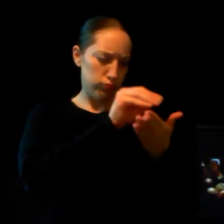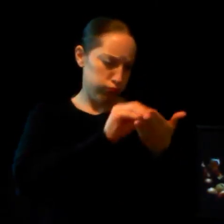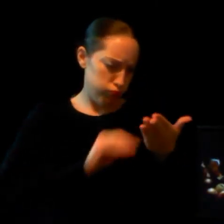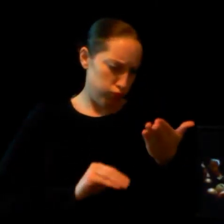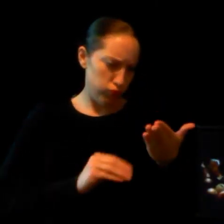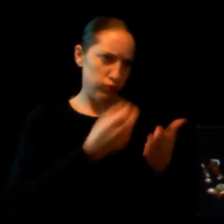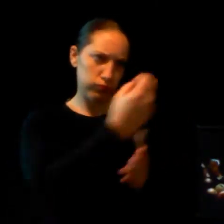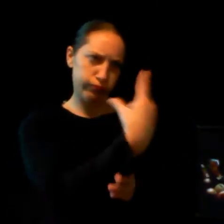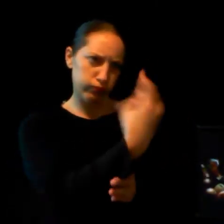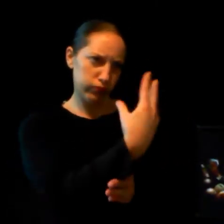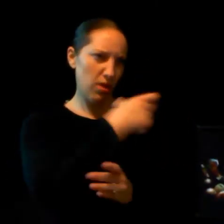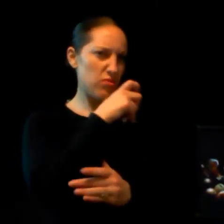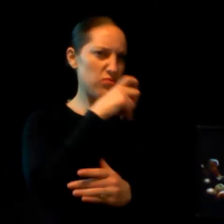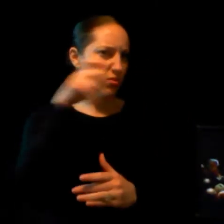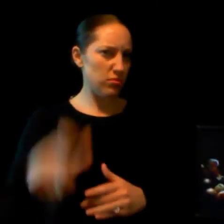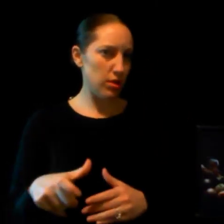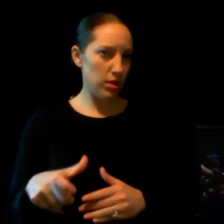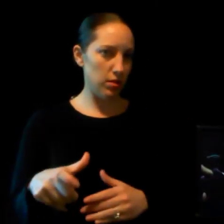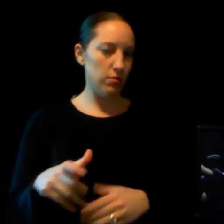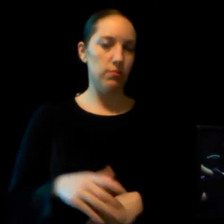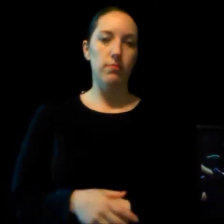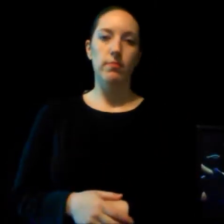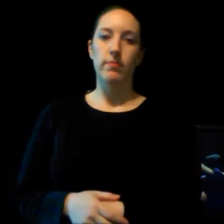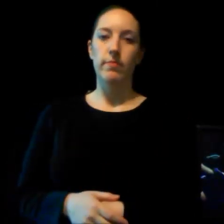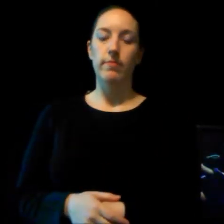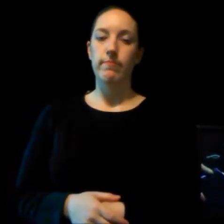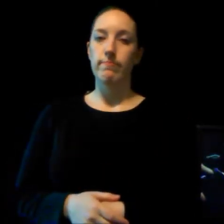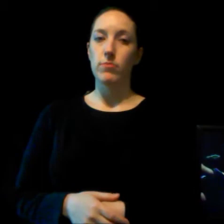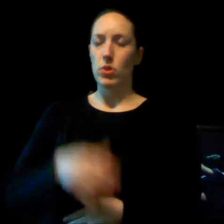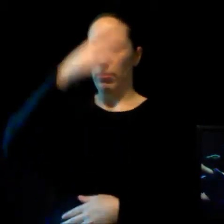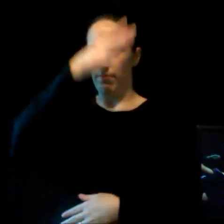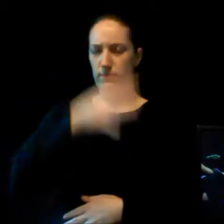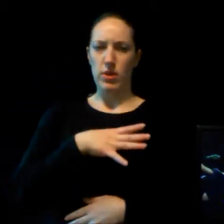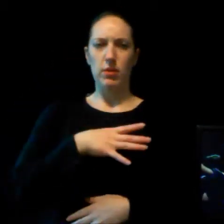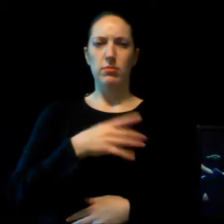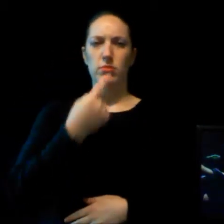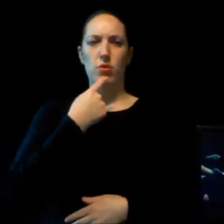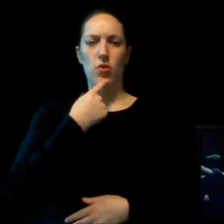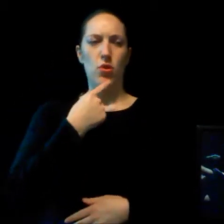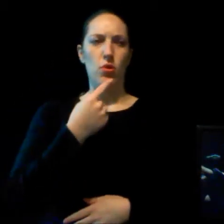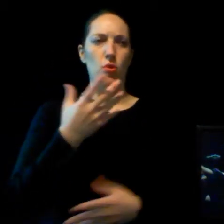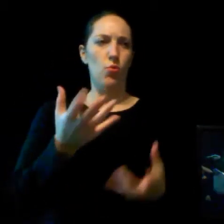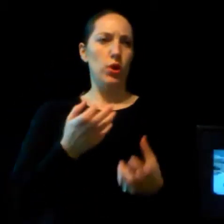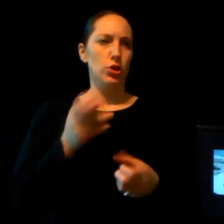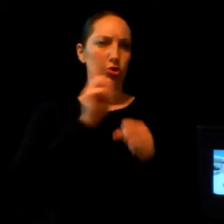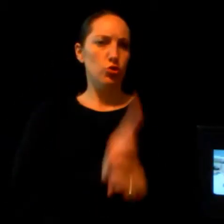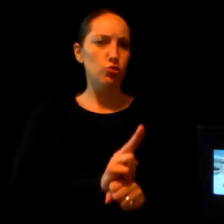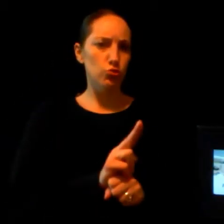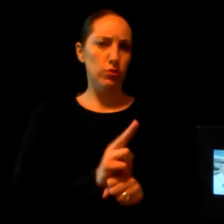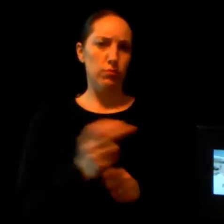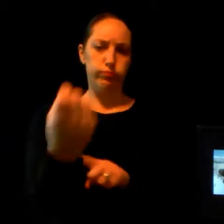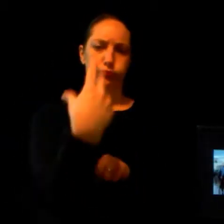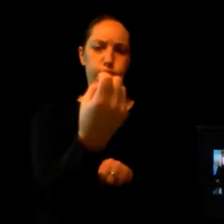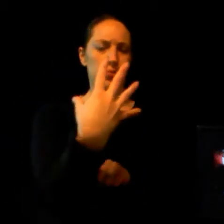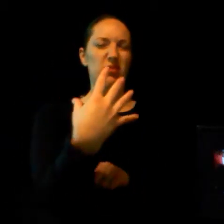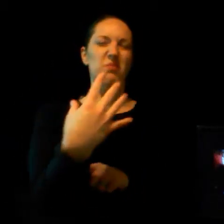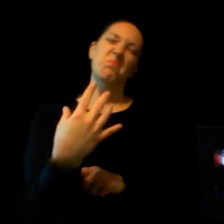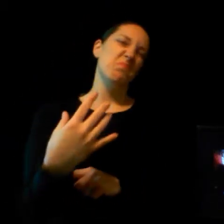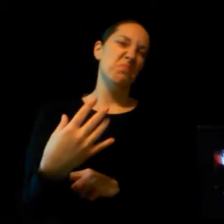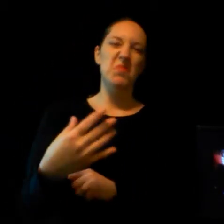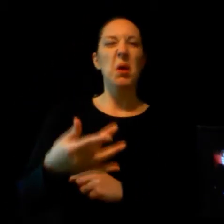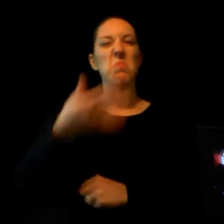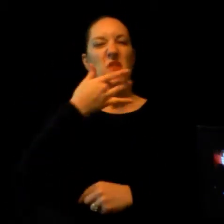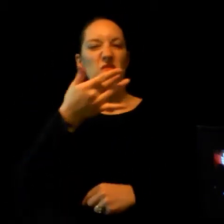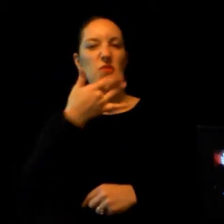Axelrod wanted me to use a teleprompter, but I told him I'm much better when I wing it. Ooh, baby, I like it, roll. Who broke all